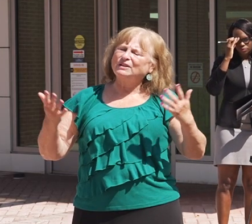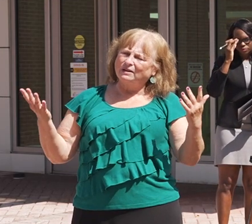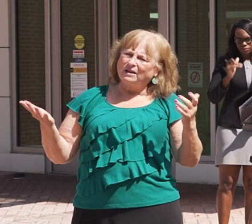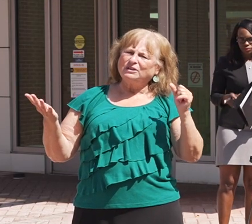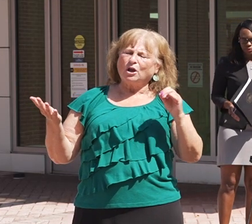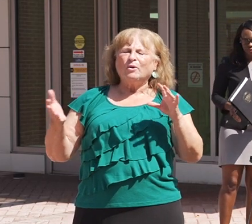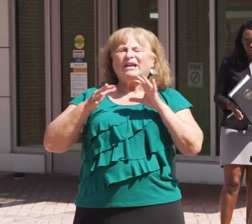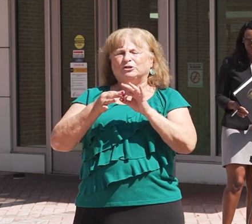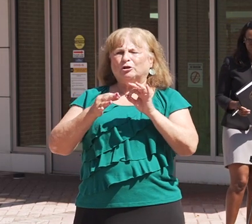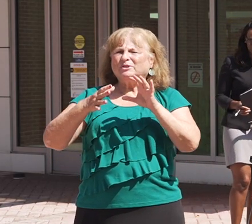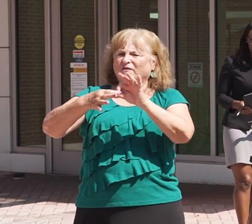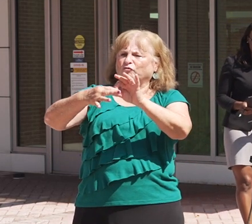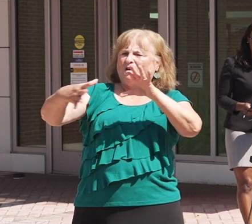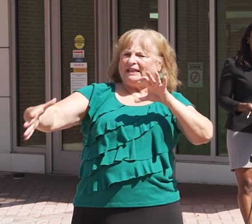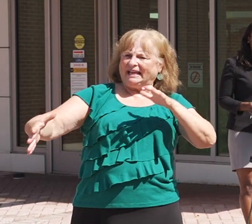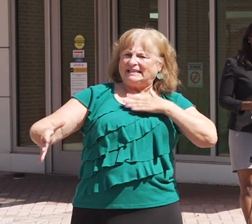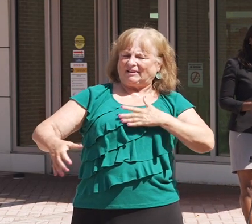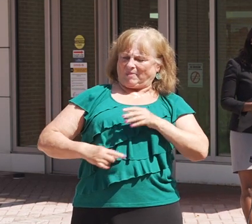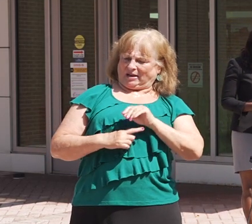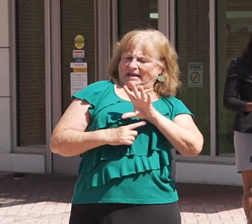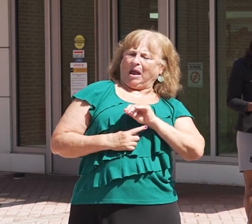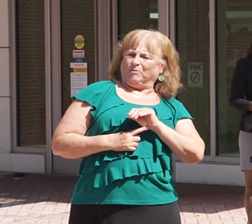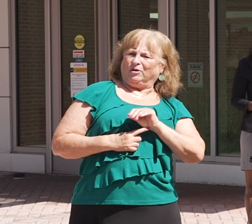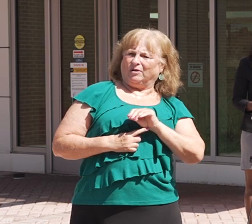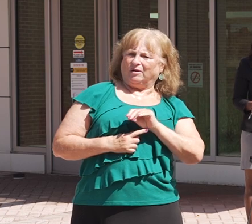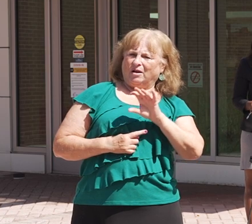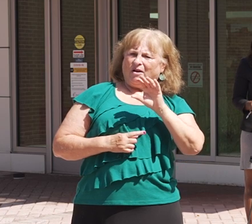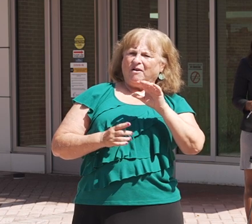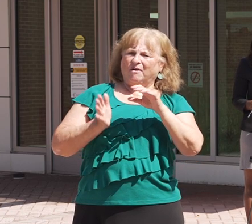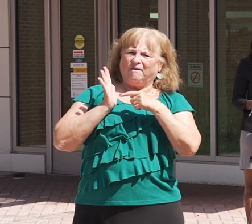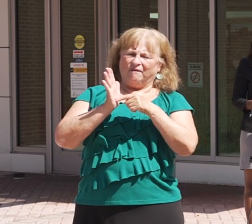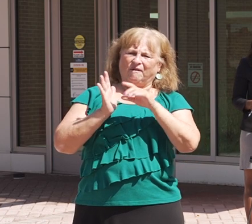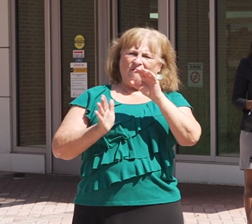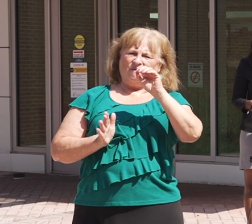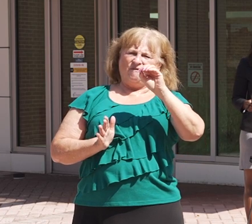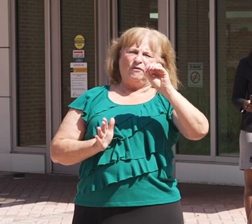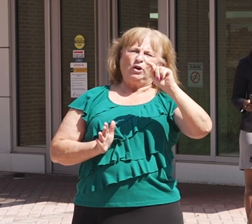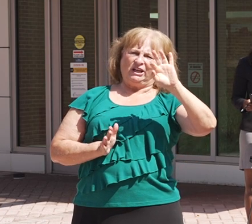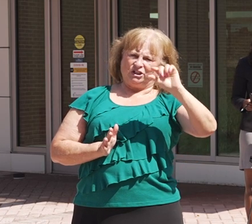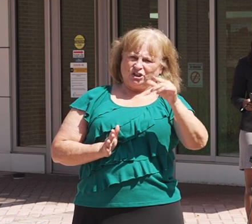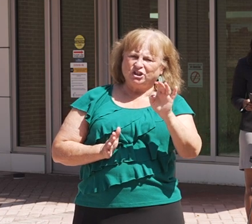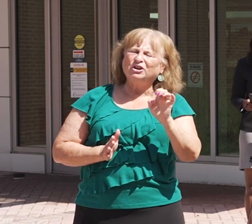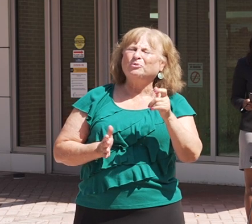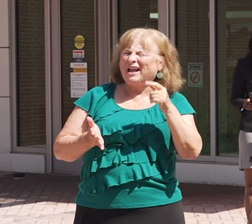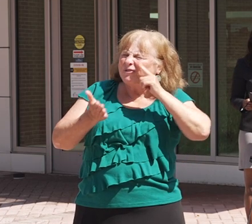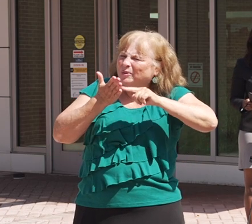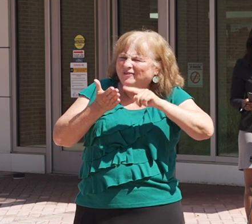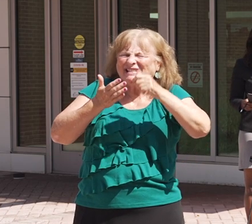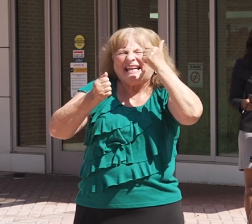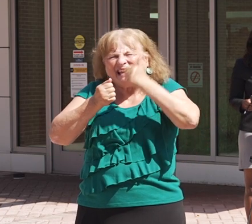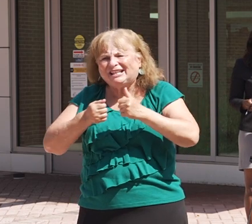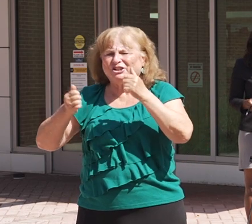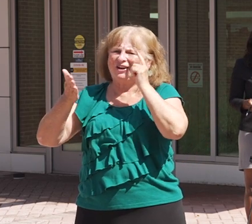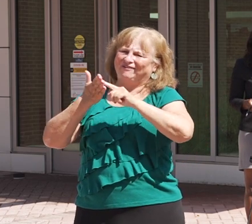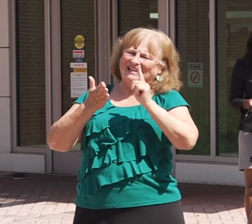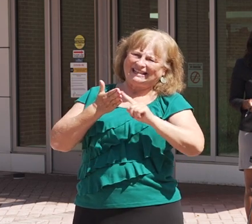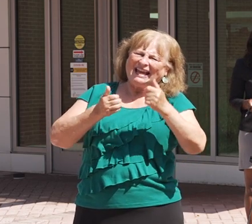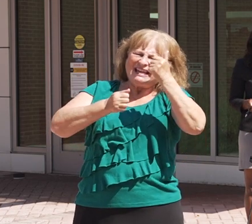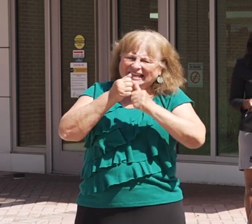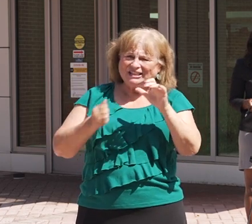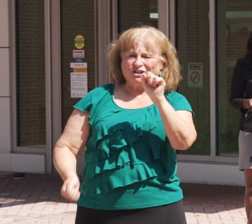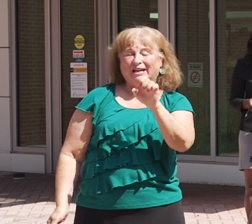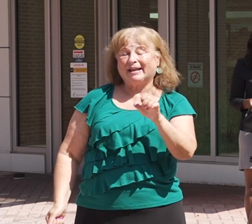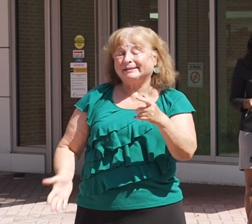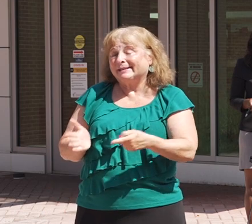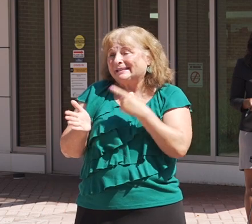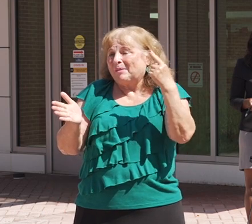So in terms of the release of the body-worn camera footage, we have to evaluate that in light of the actual investigation and the case. There are